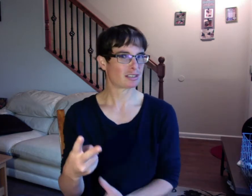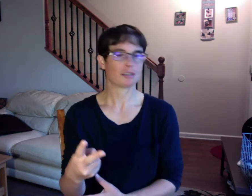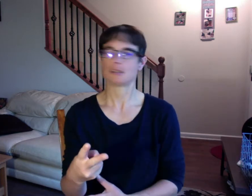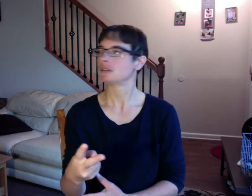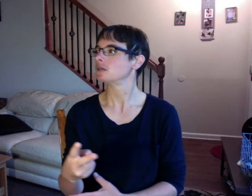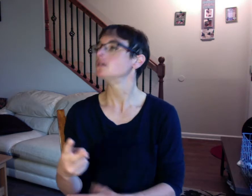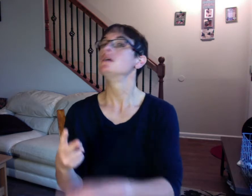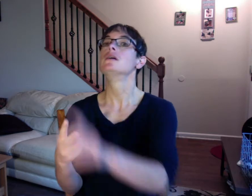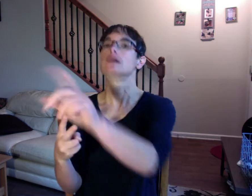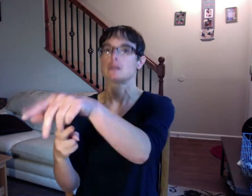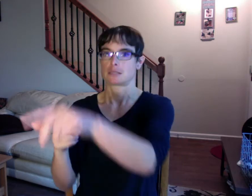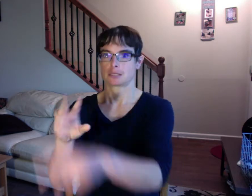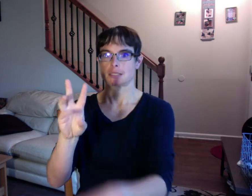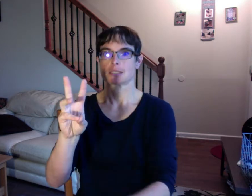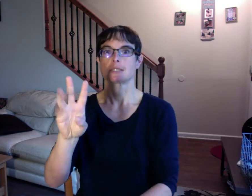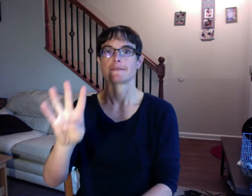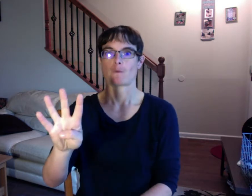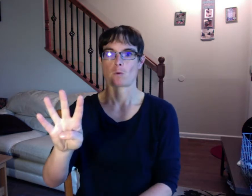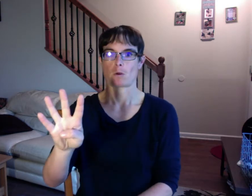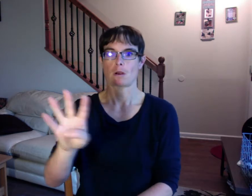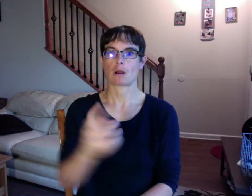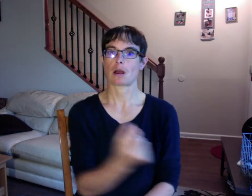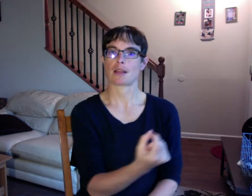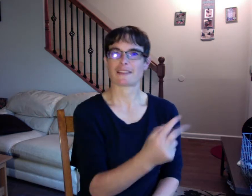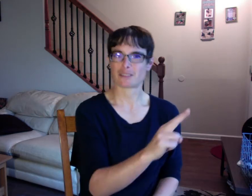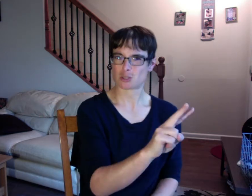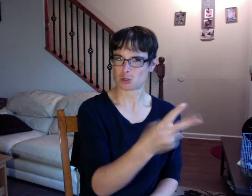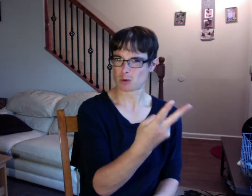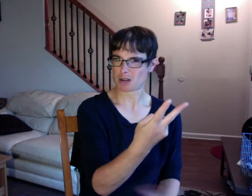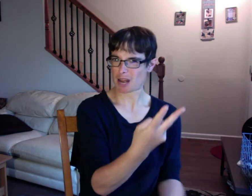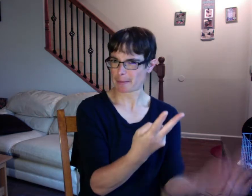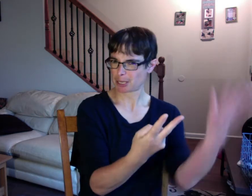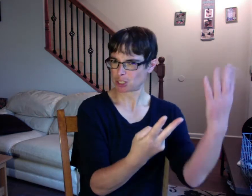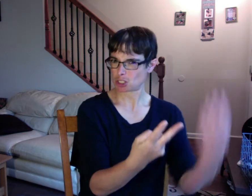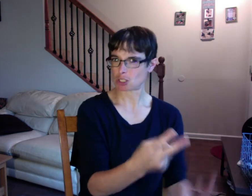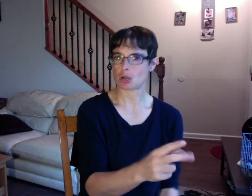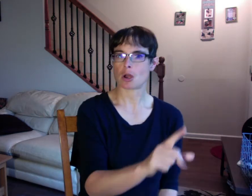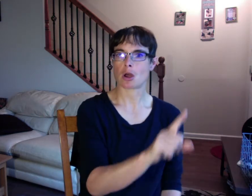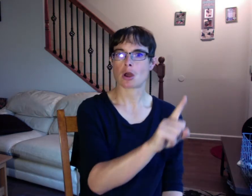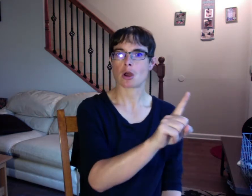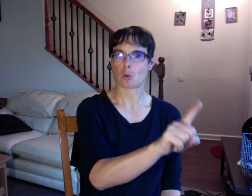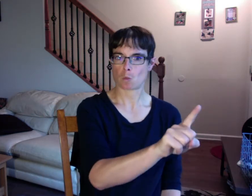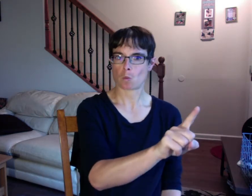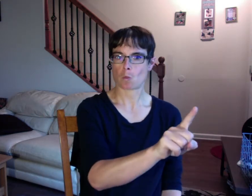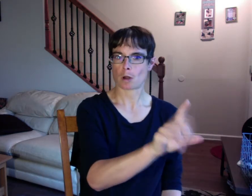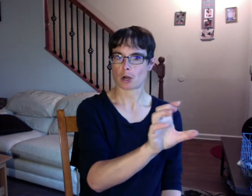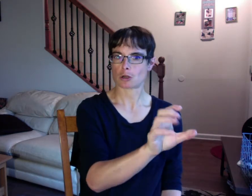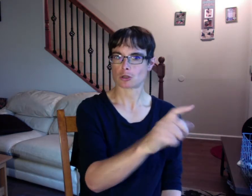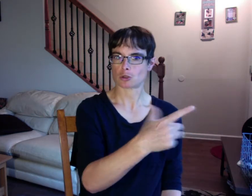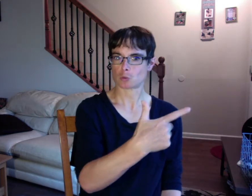64. And 11 squared is? 21. And when you add those together, you get?